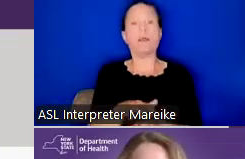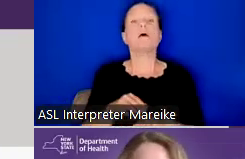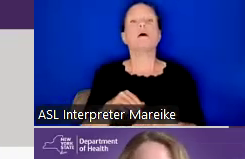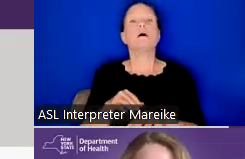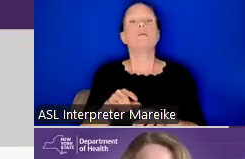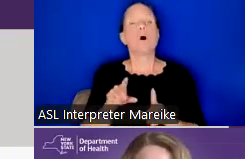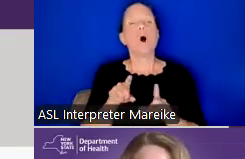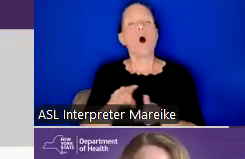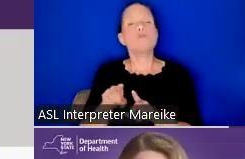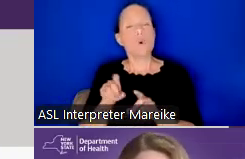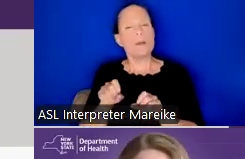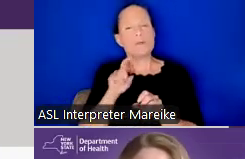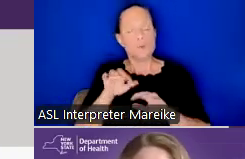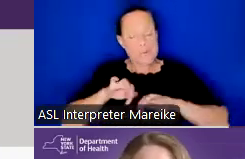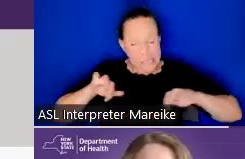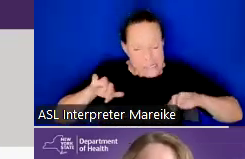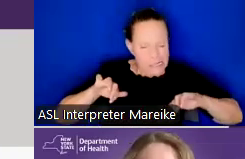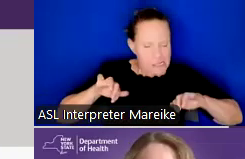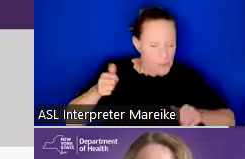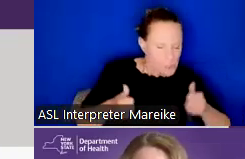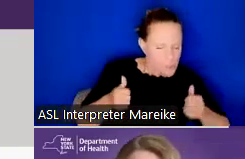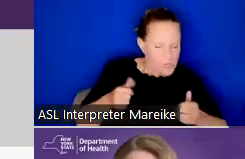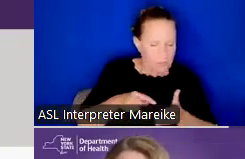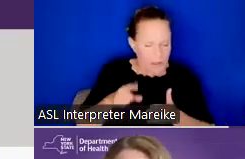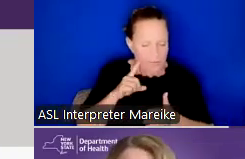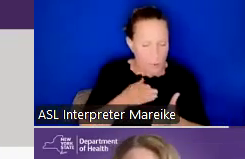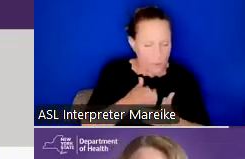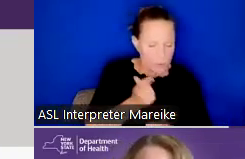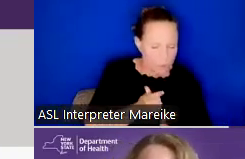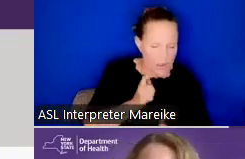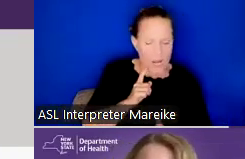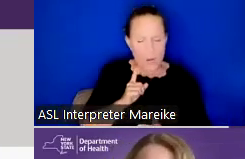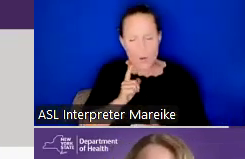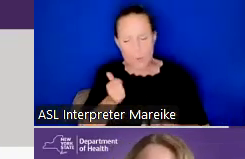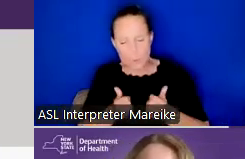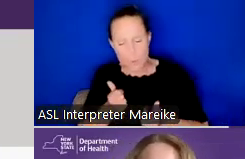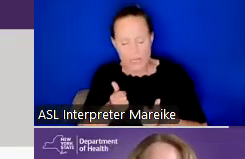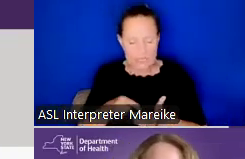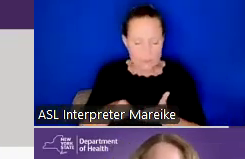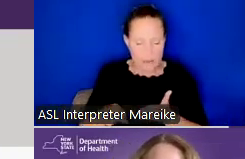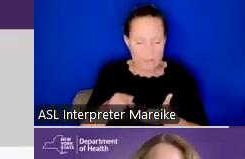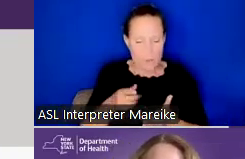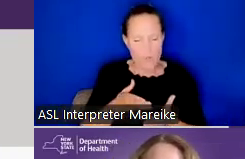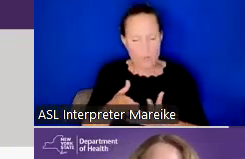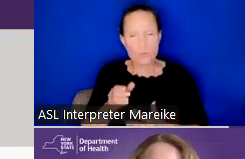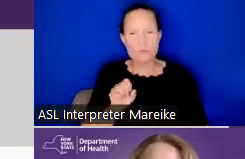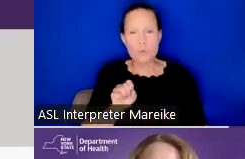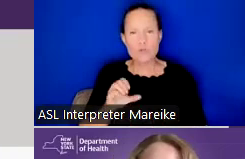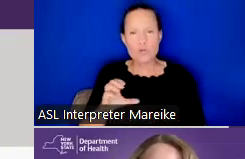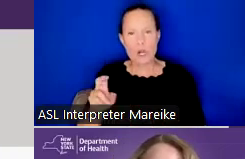was paid for by the social care network. Um, and I think, a lot of